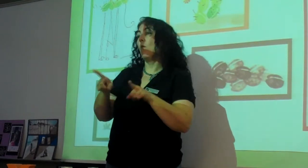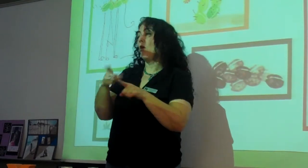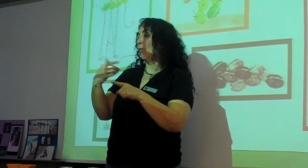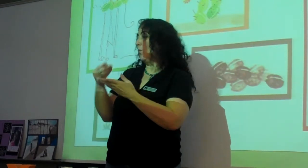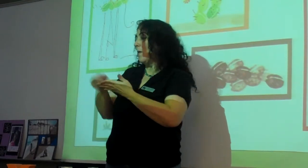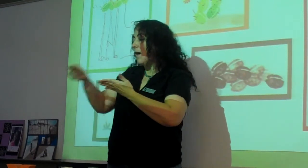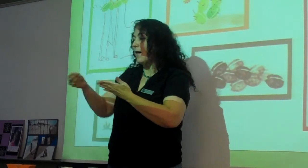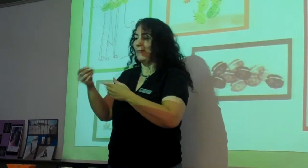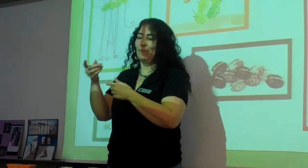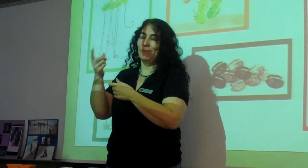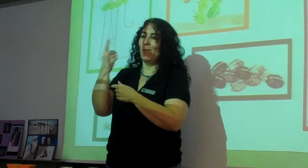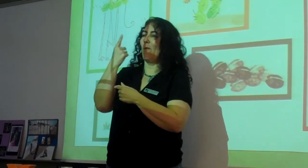like that one so much.